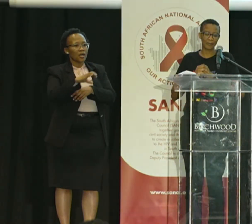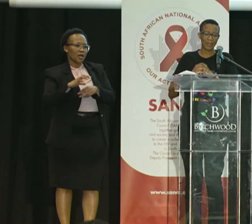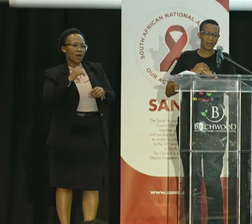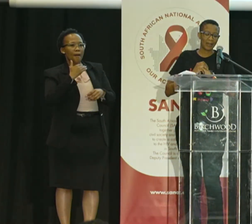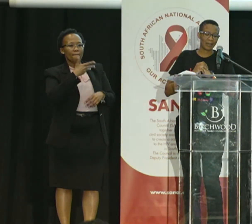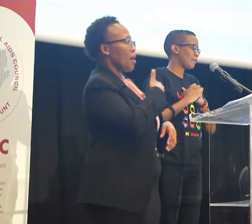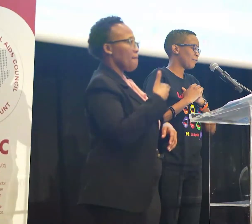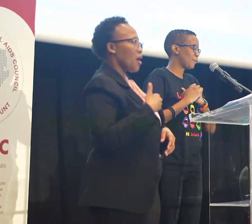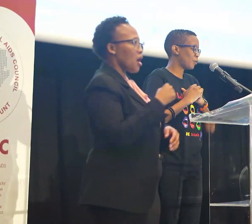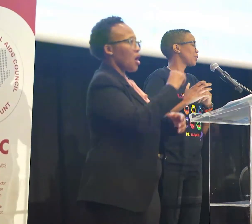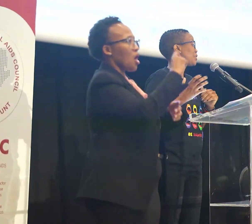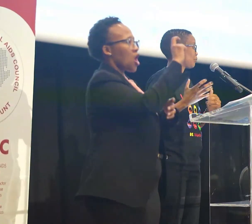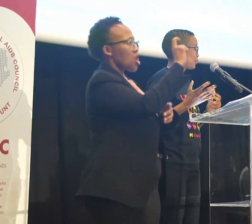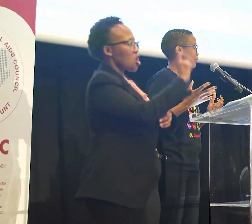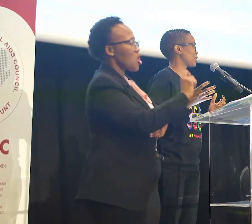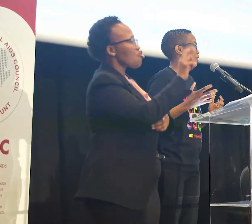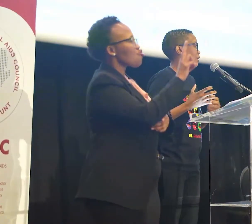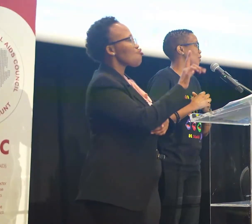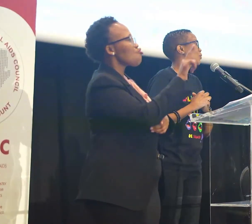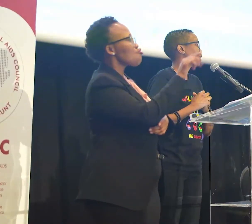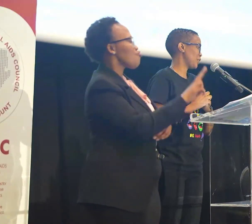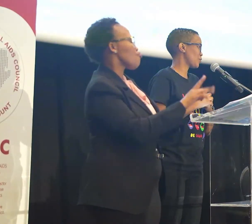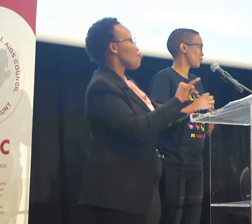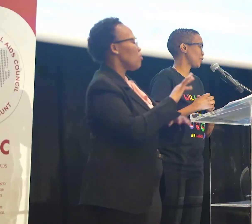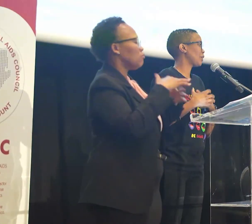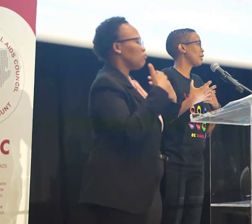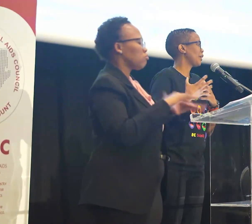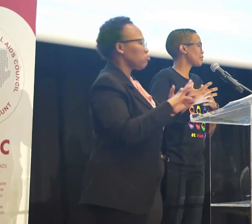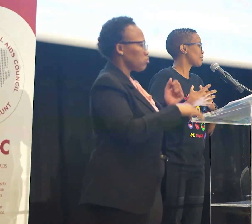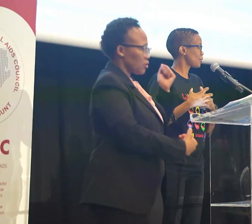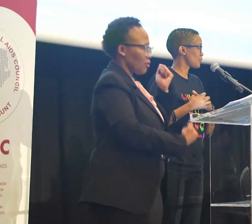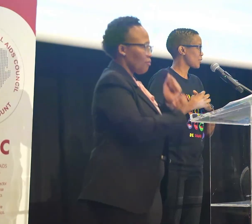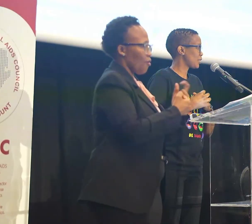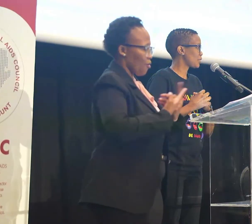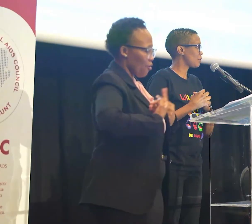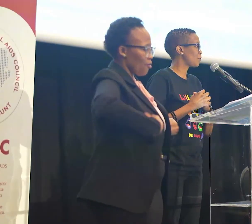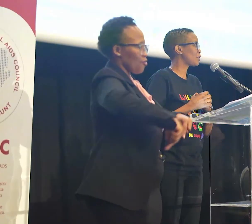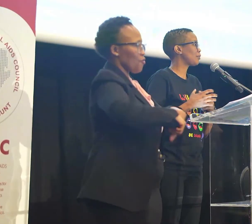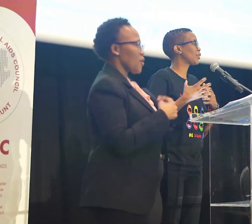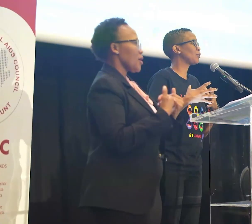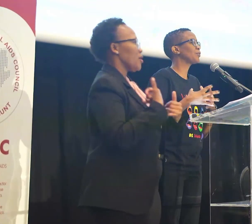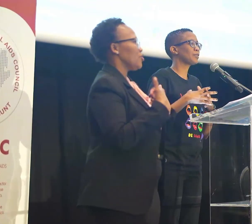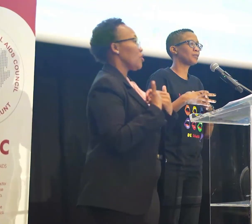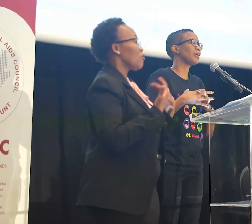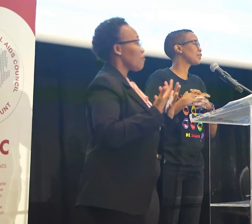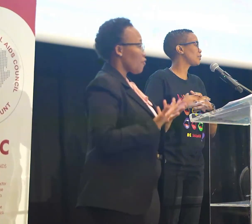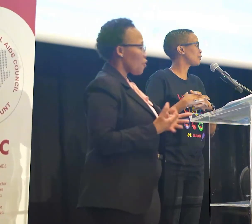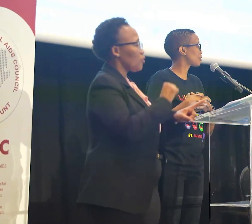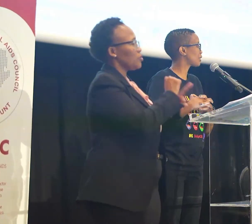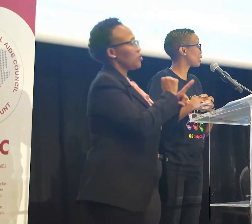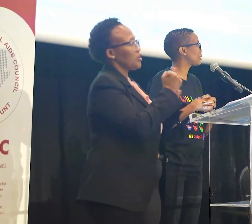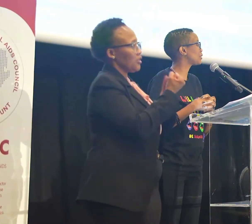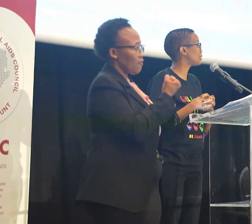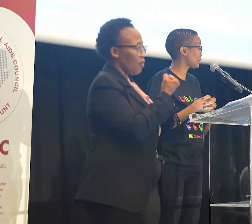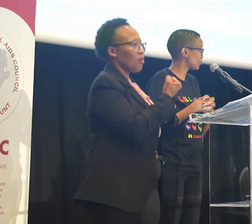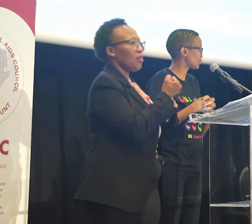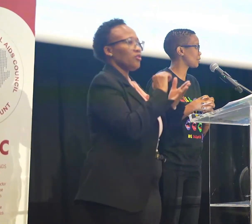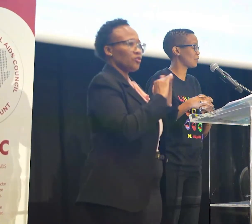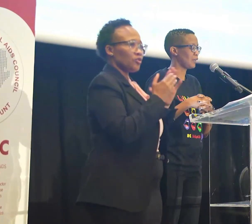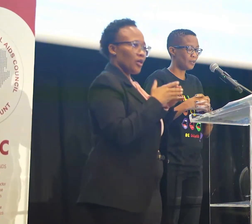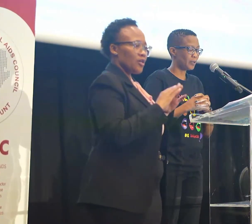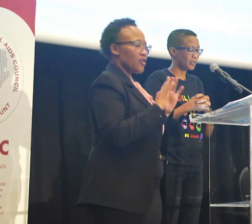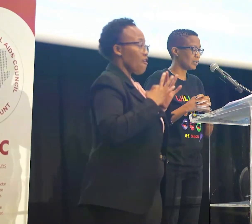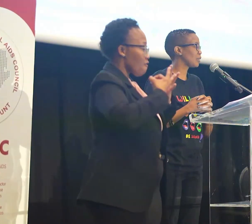Umamukulu, for the support that we enjoy as civil society forum, but also as civil society